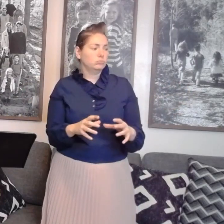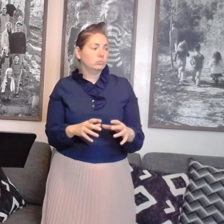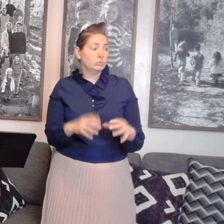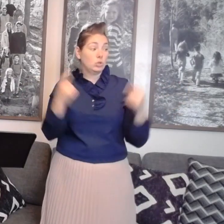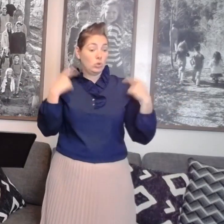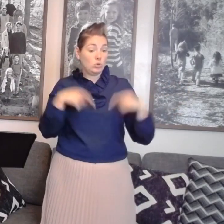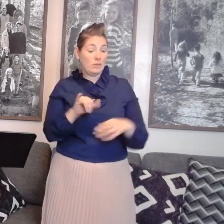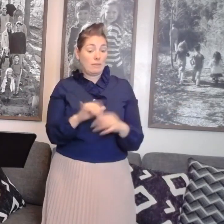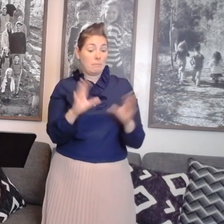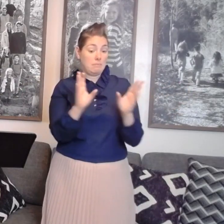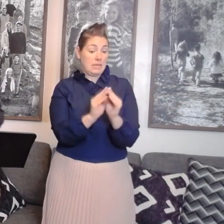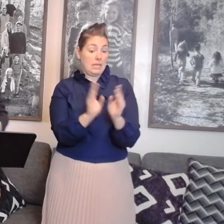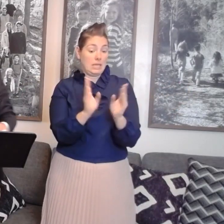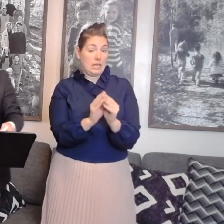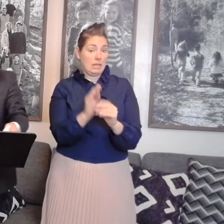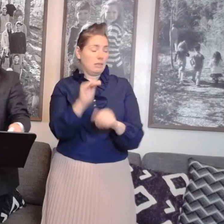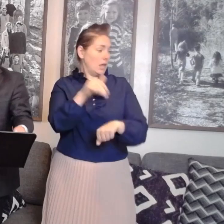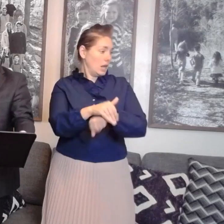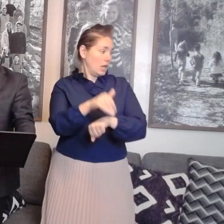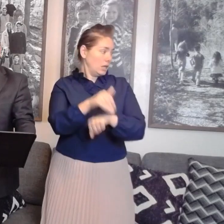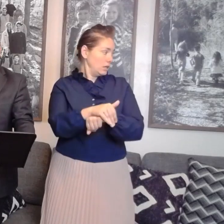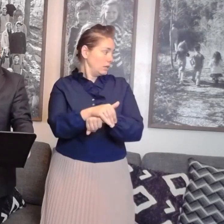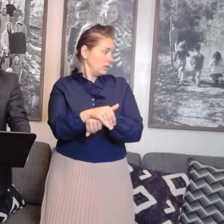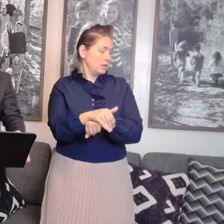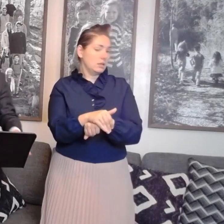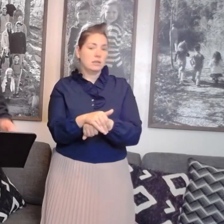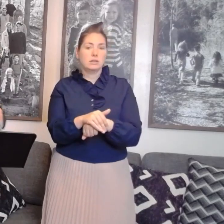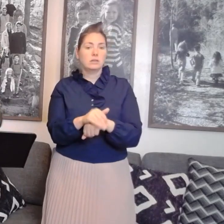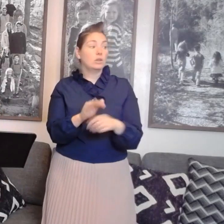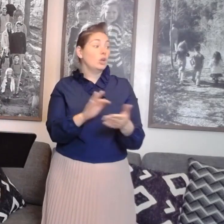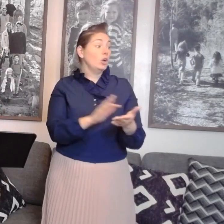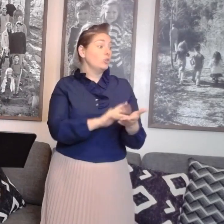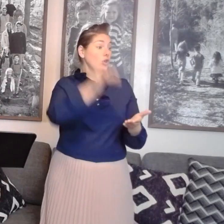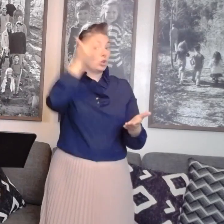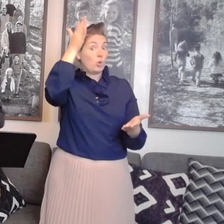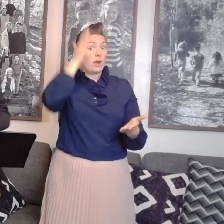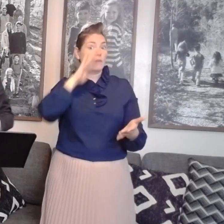meeting, that night, the glory